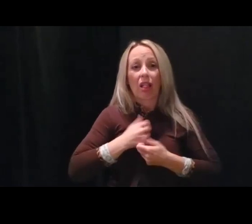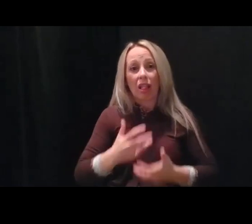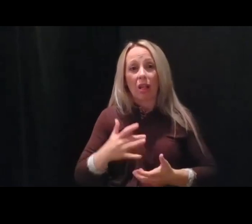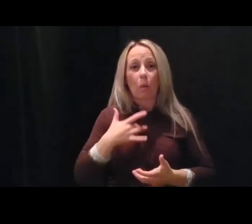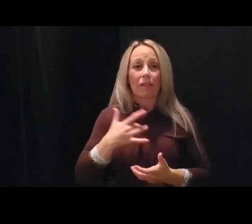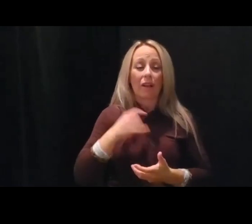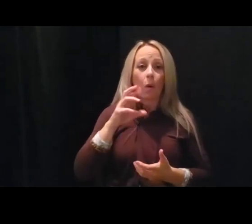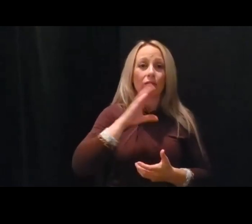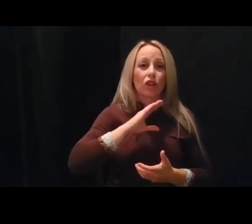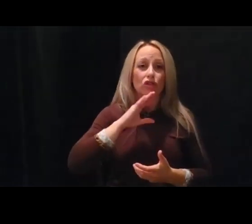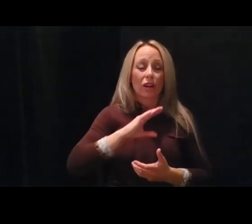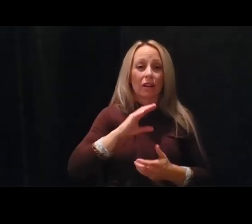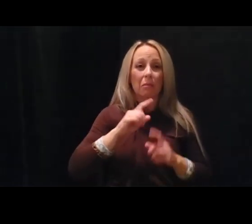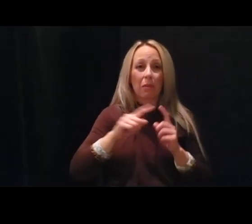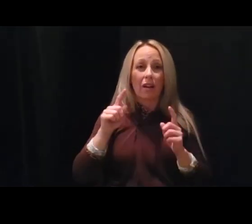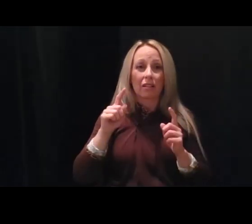it needs